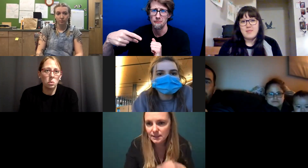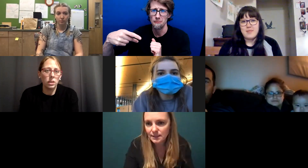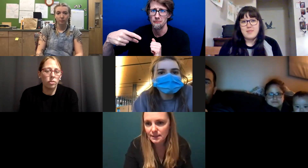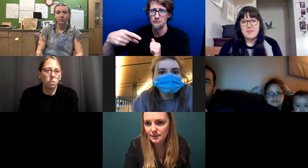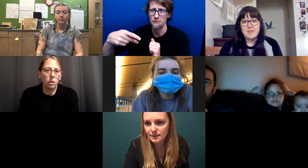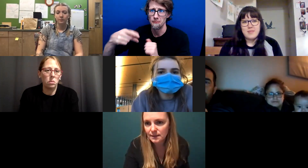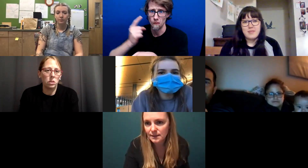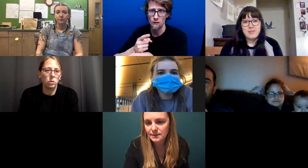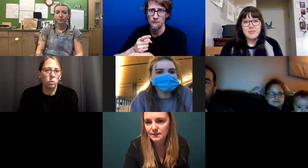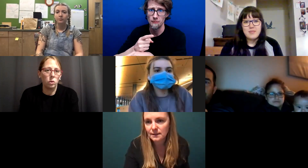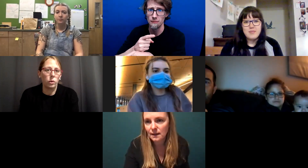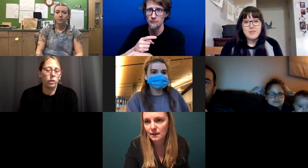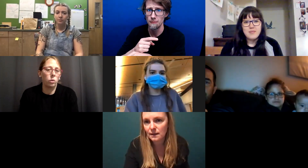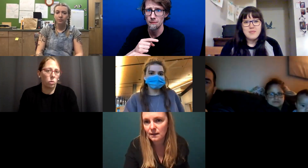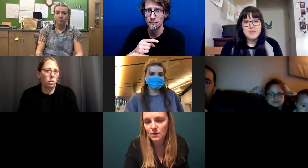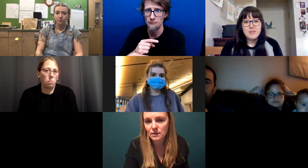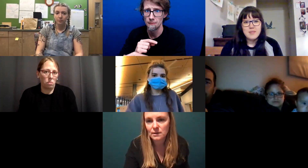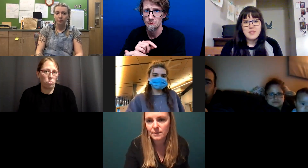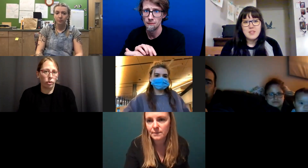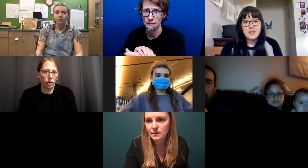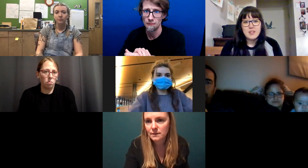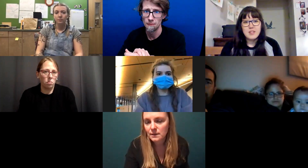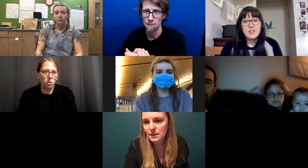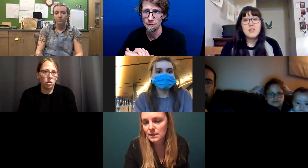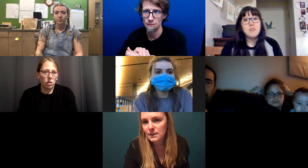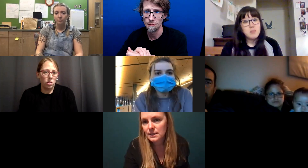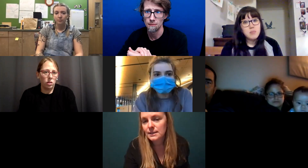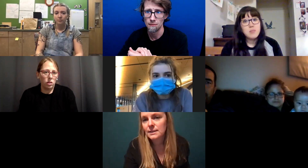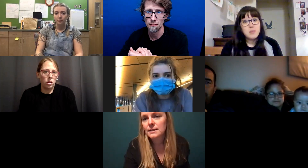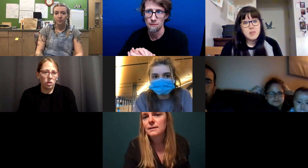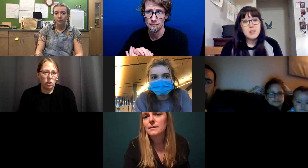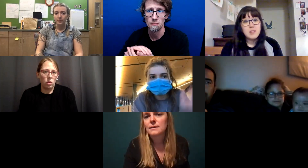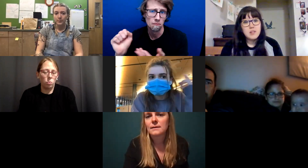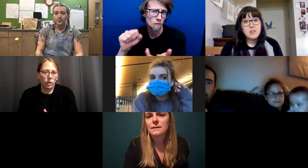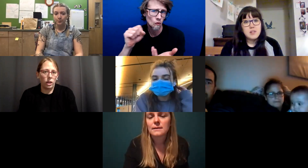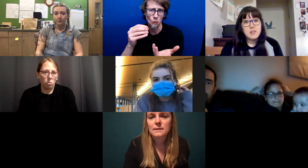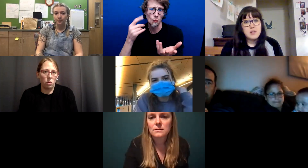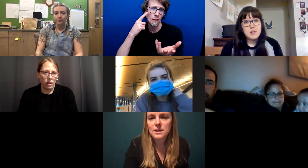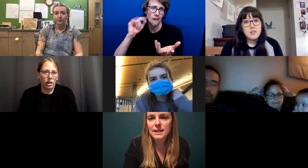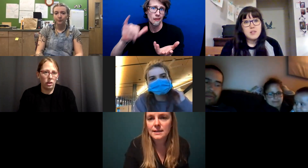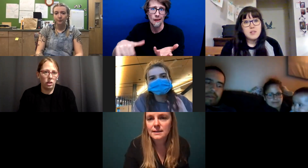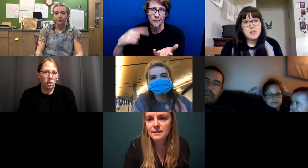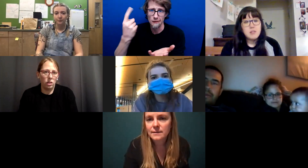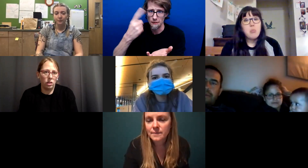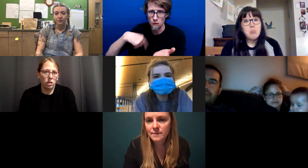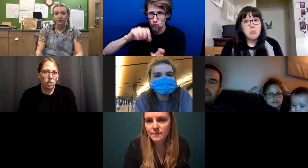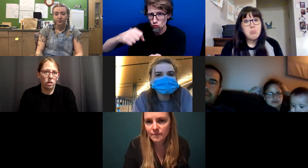Yeah, so we'll definitely be able to, you can work with the PIP program and we can help you with that.